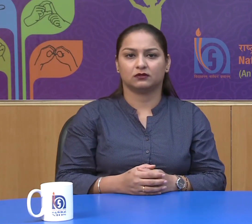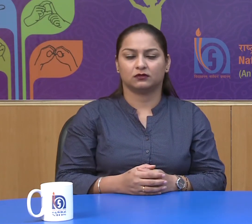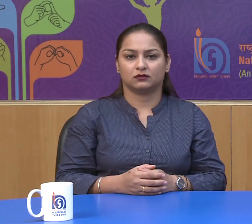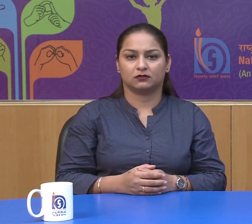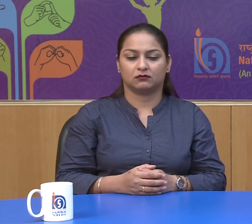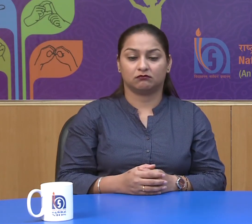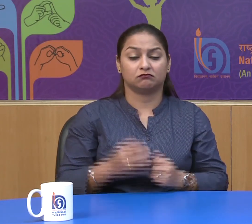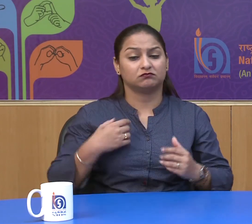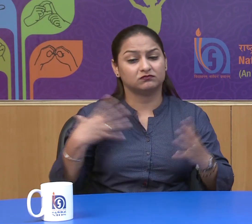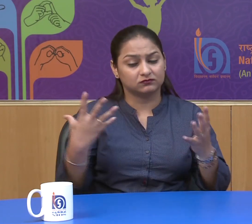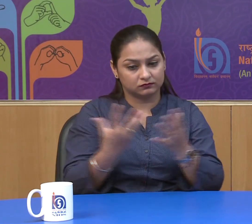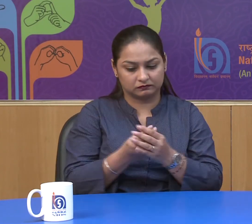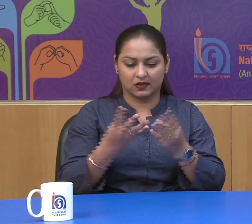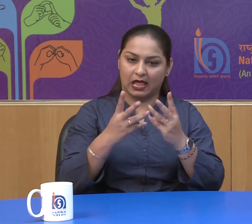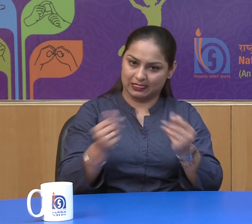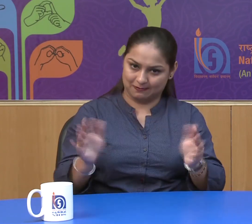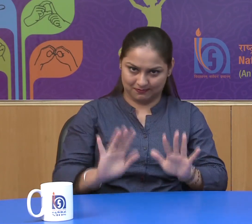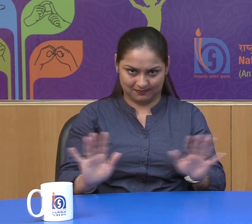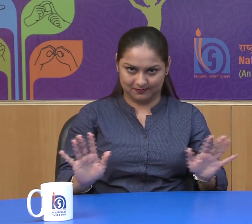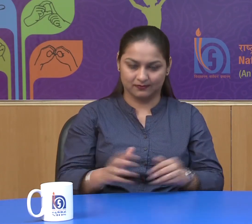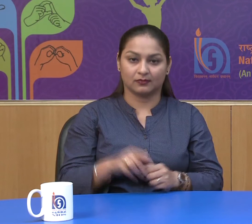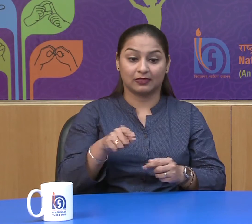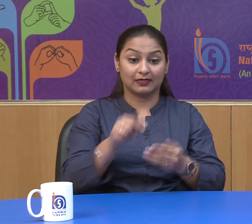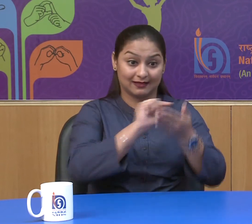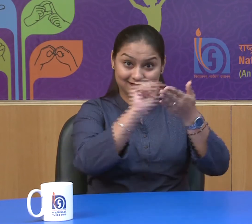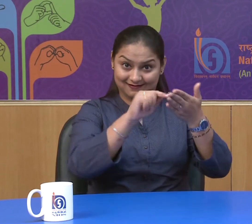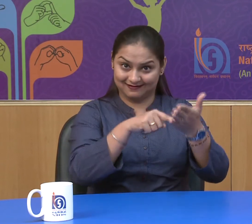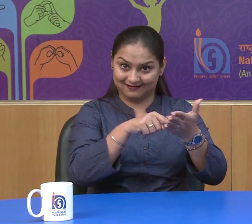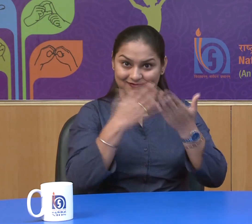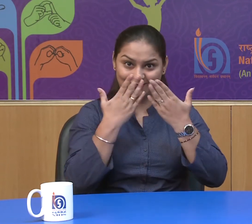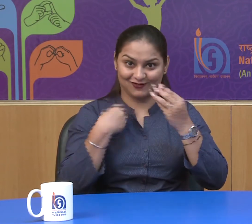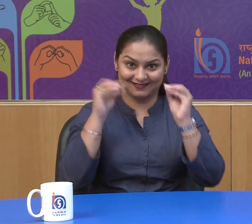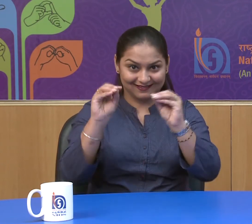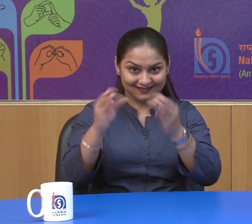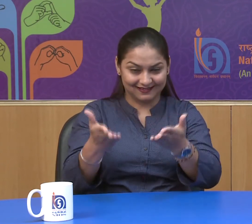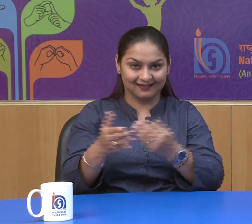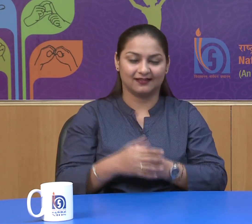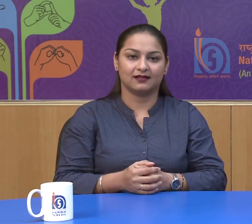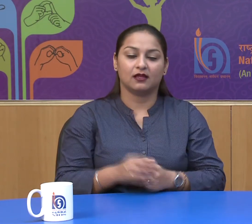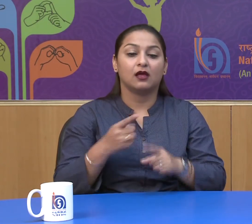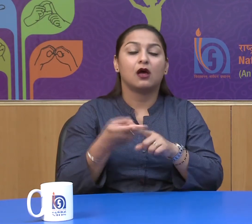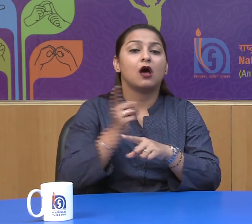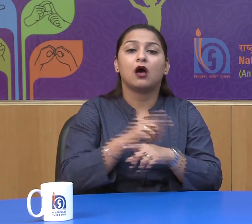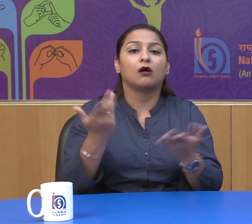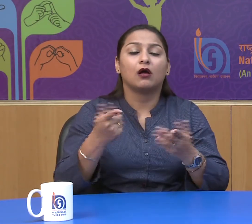we are ending here the mentioned topic which was on India in 18th century.